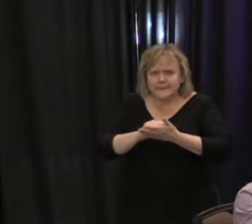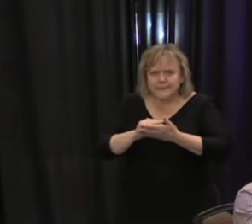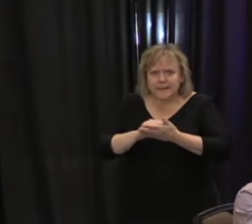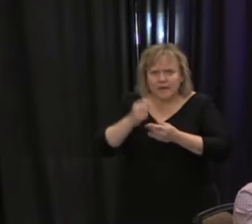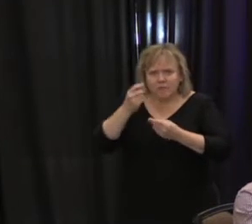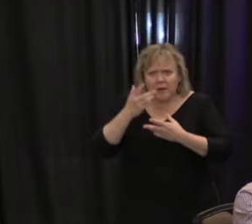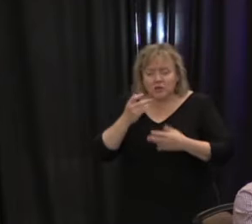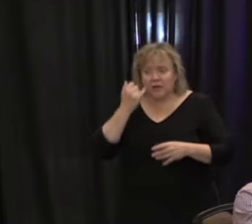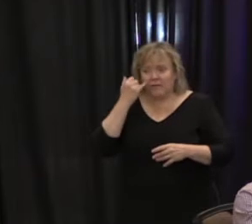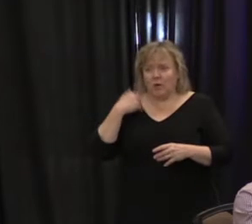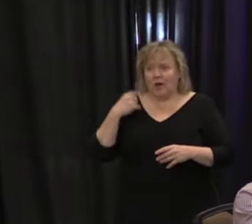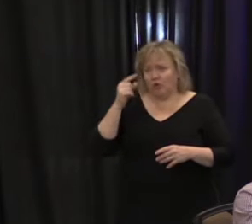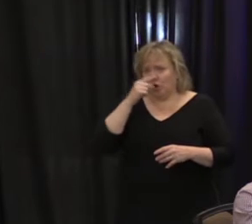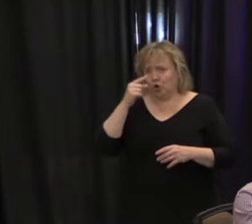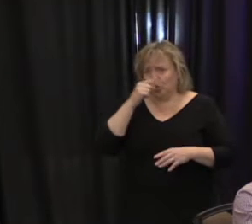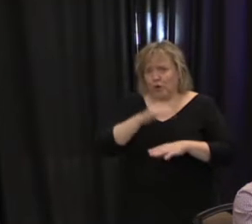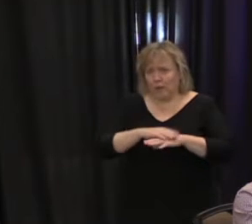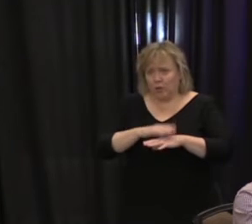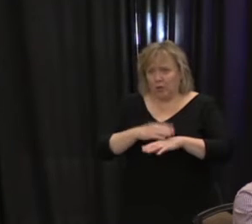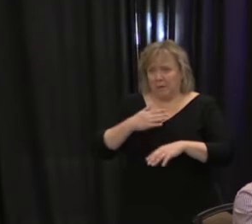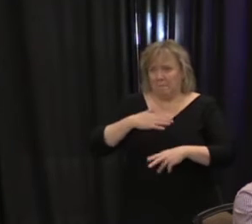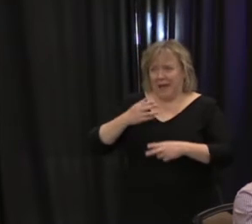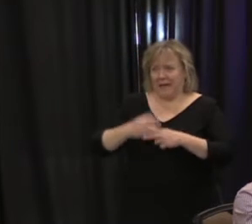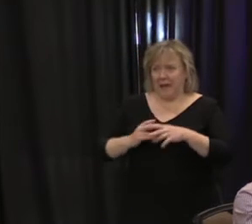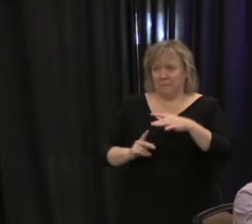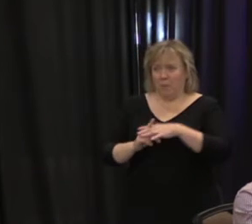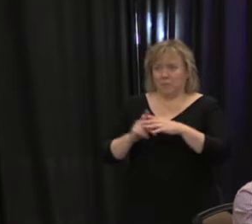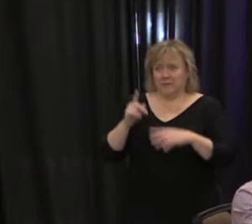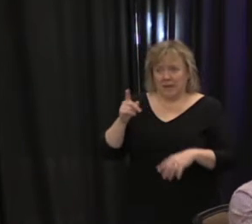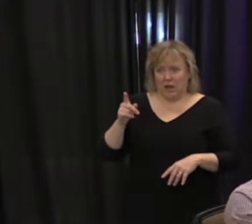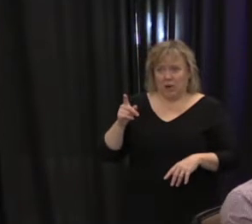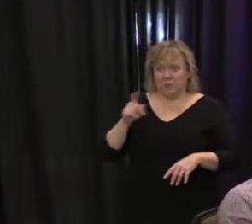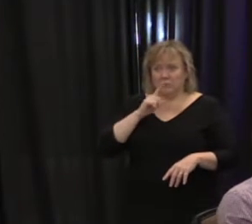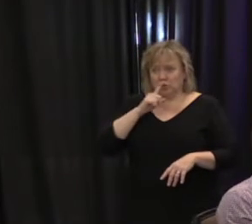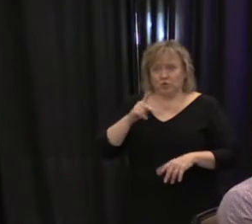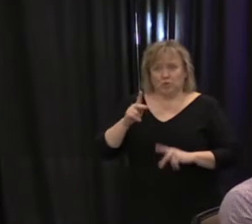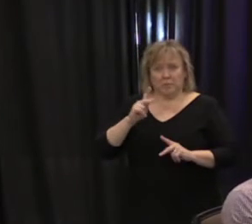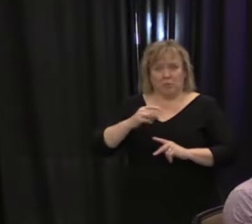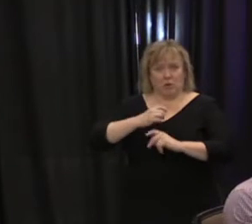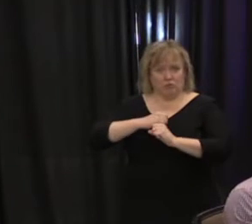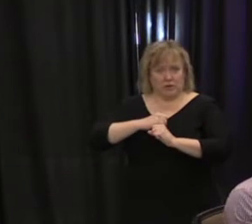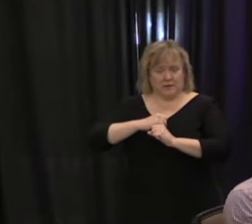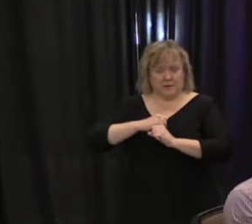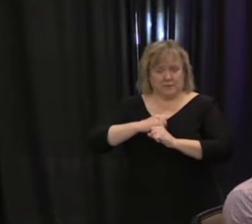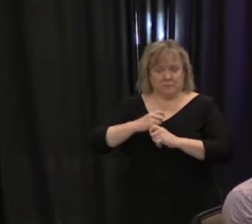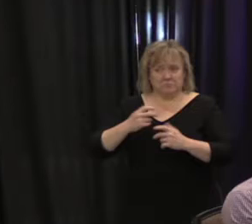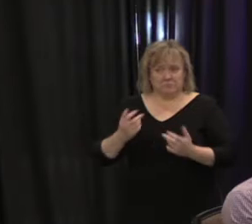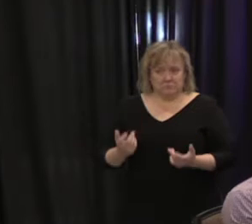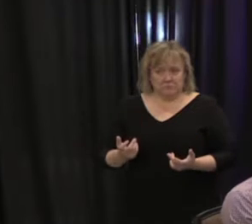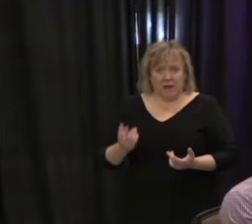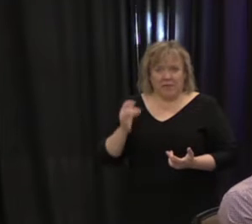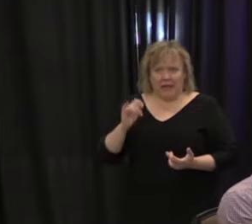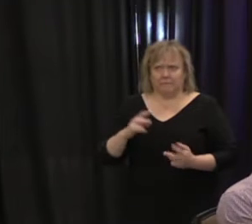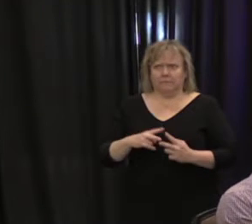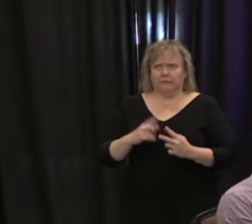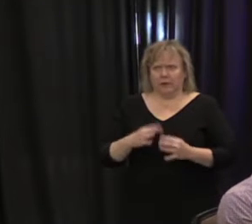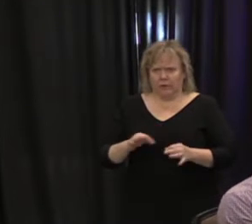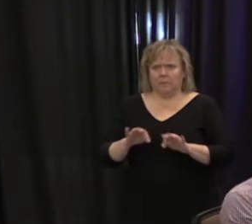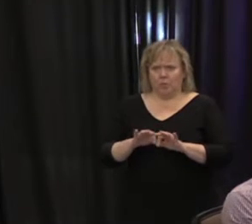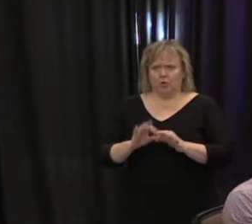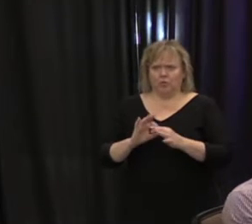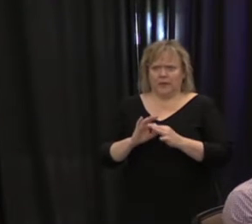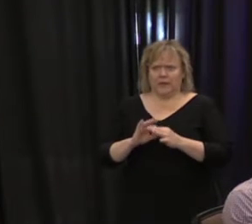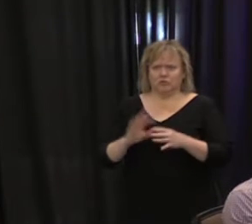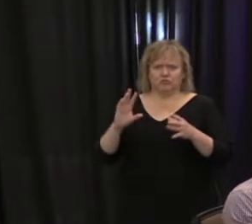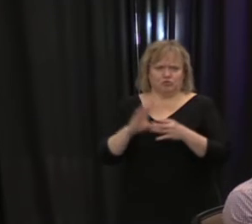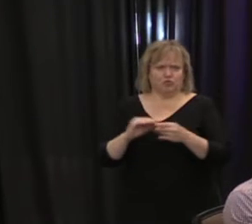pop up where, you know, my name ends up being there, like making sure that we're protected, is something that is super important as far as like